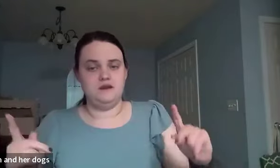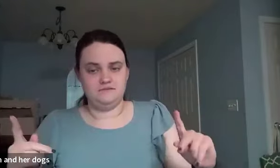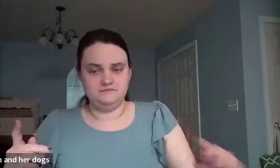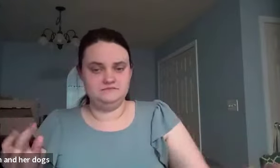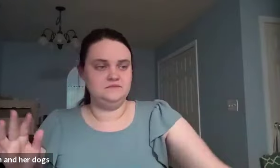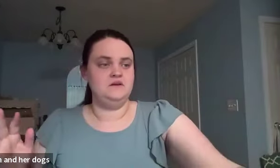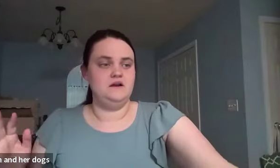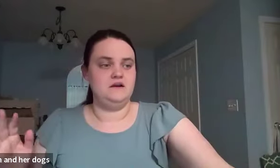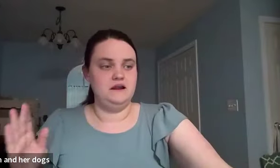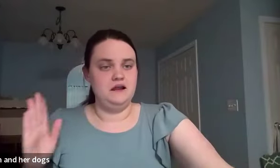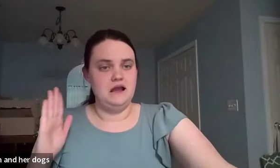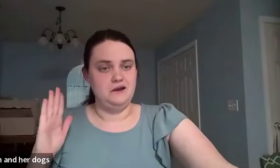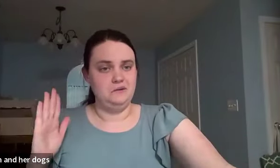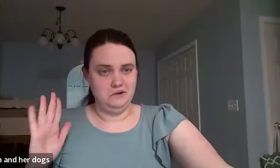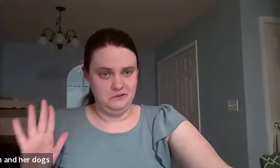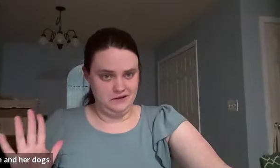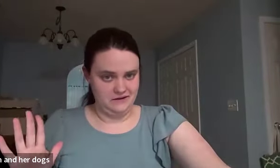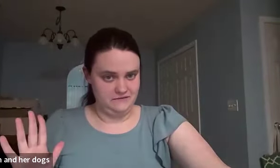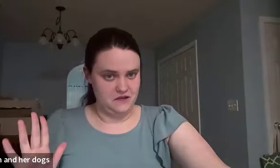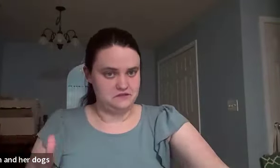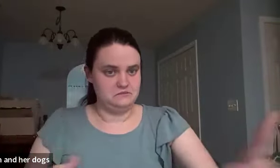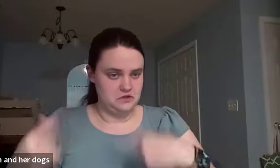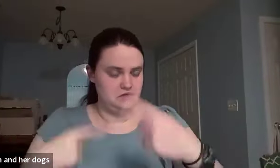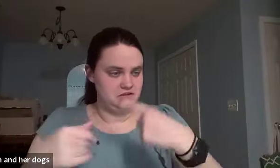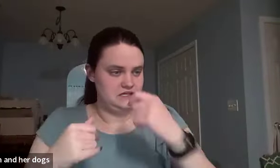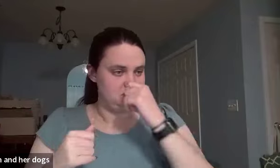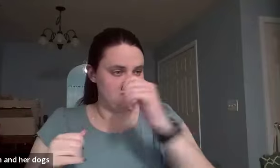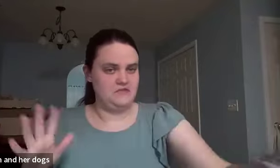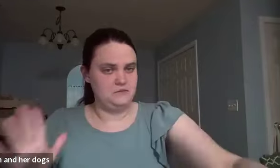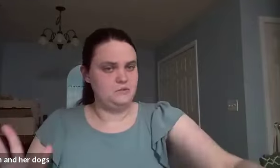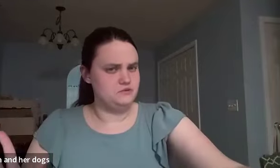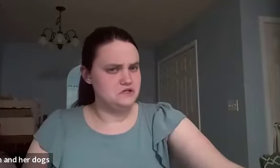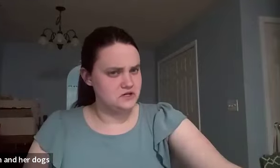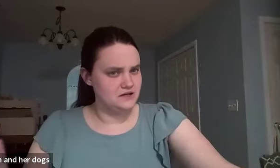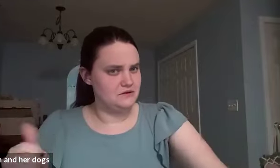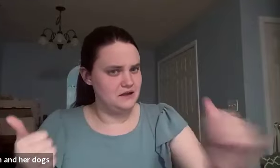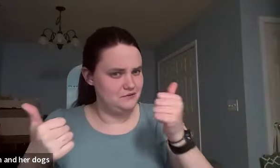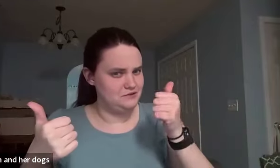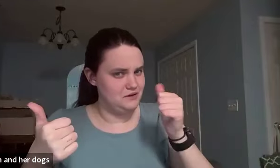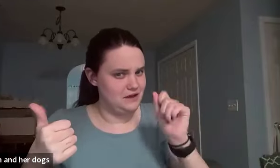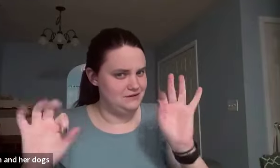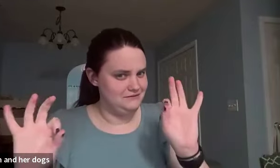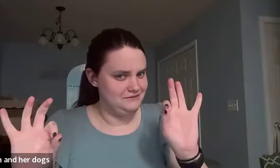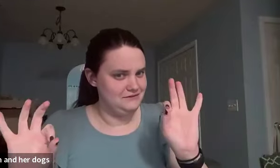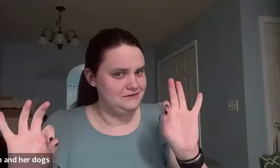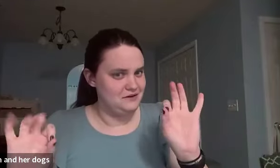Okay. All right. I know we're going kind of fast. I'm trying to, let's keep it, I think, but we're doing good, right? Are we doing okay?